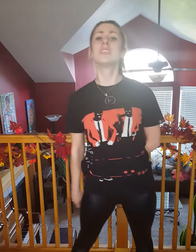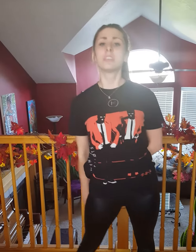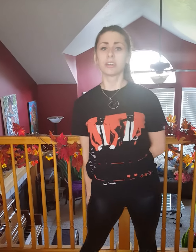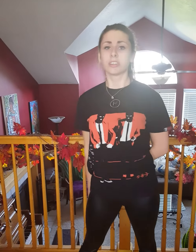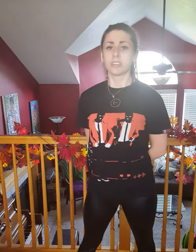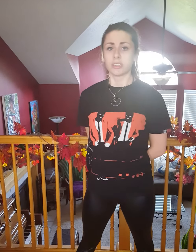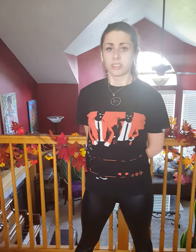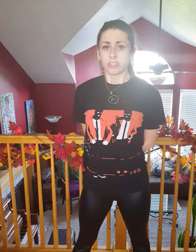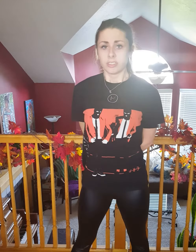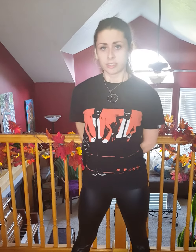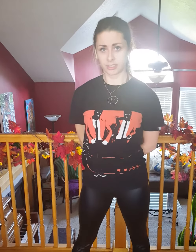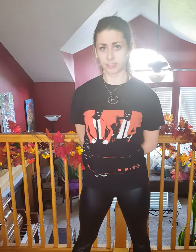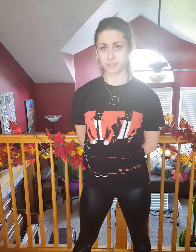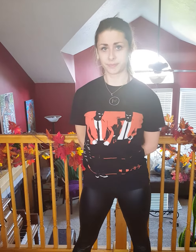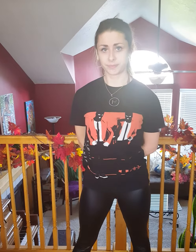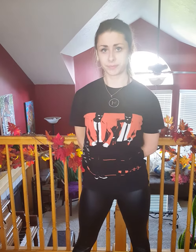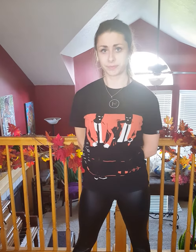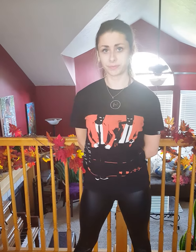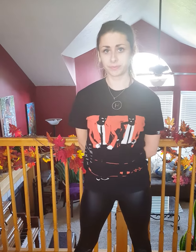We don't deal without satisfaction We